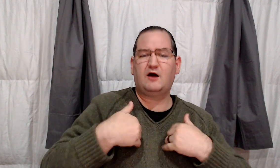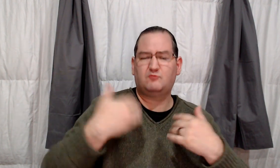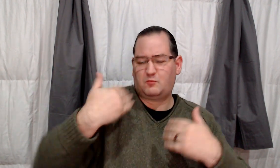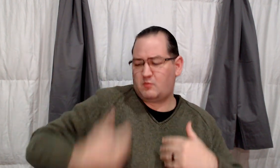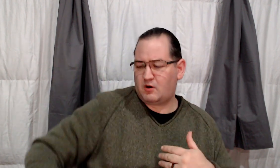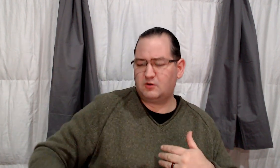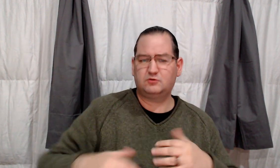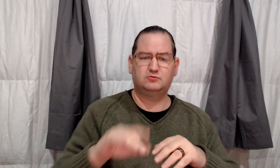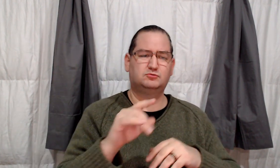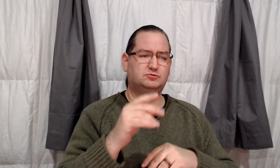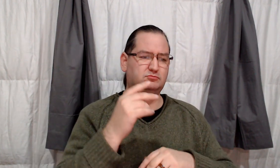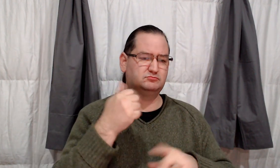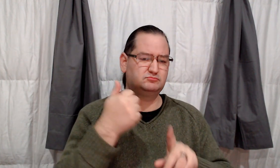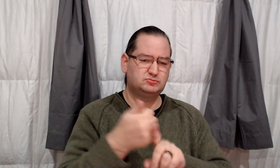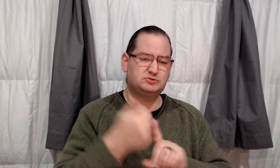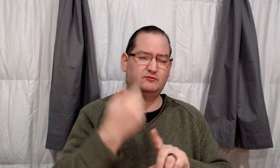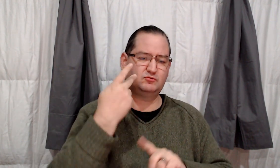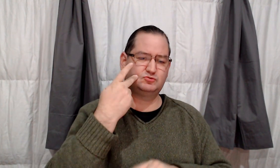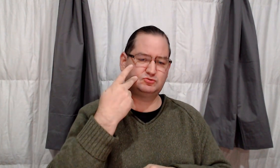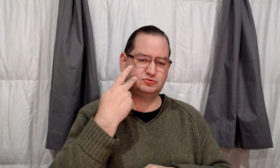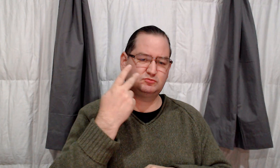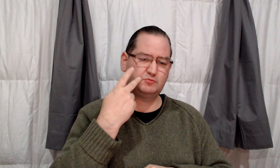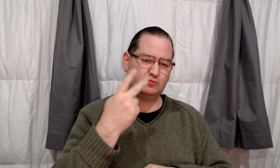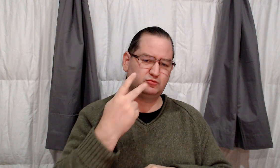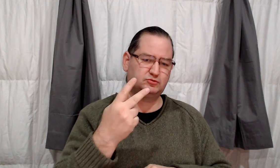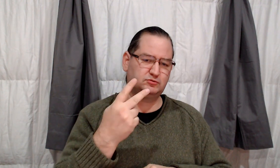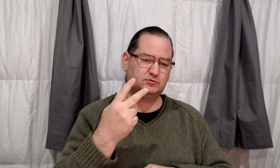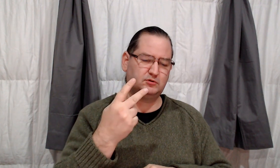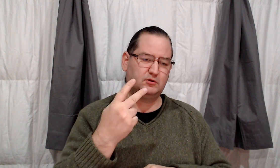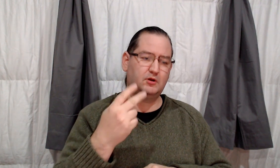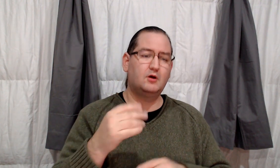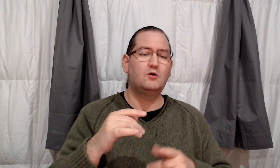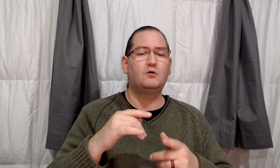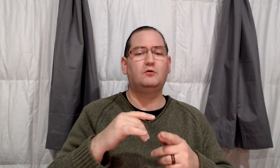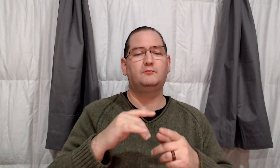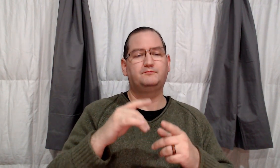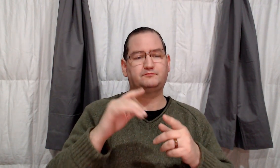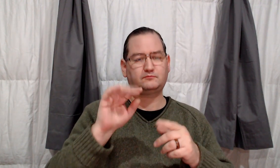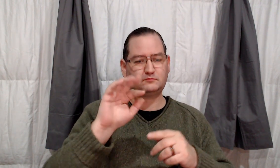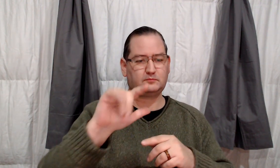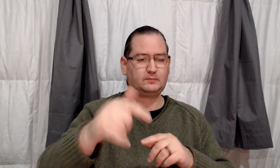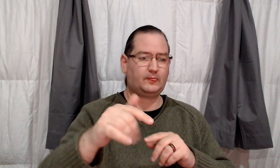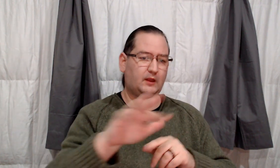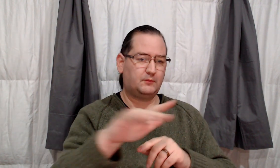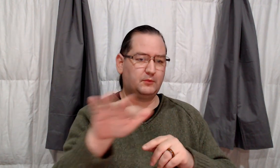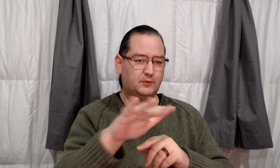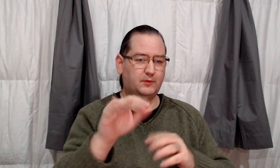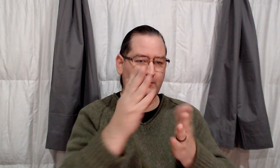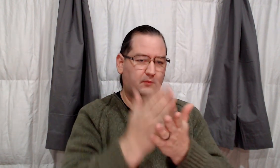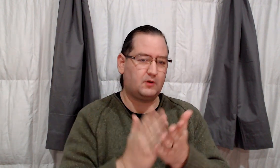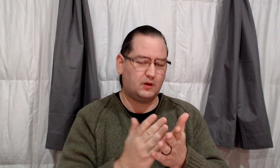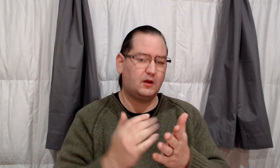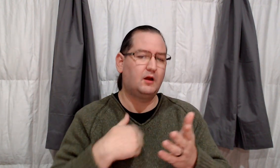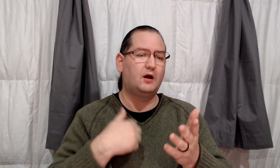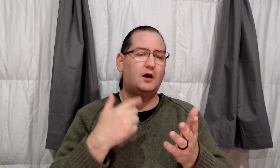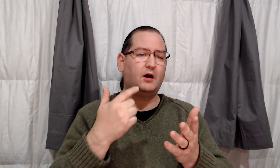the hypnosis part of this audio, as strange as it may seem, I am going to speak